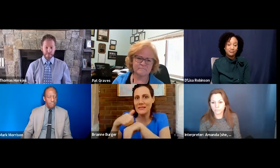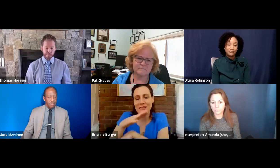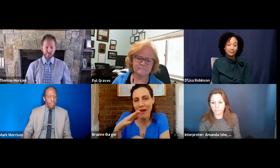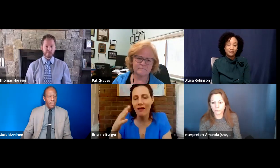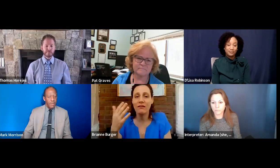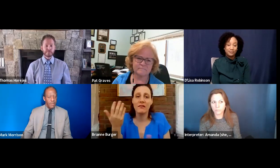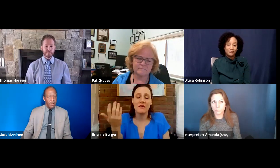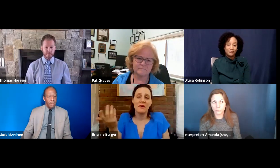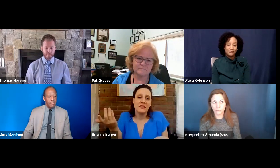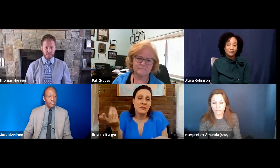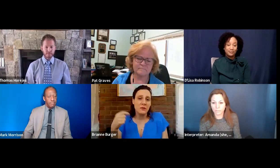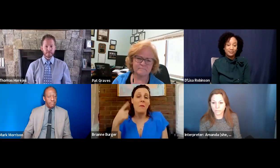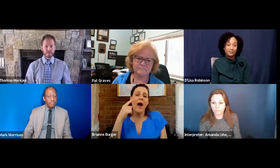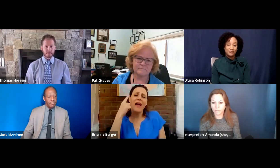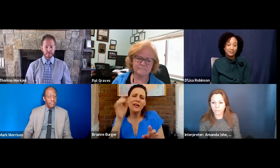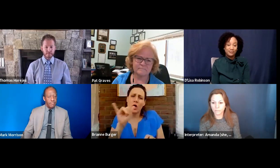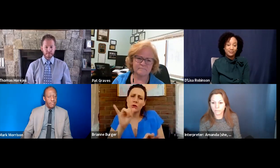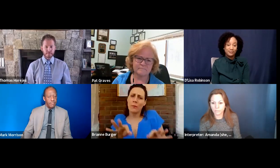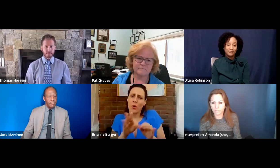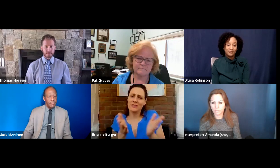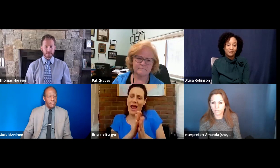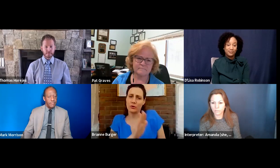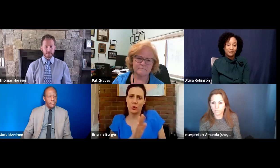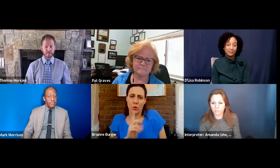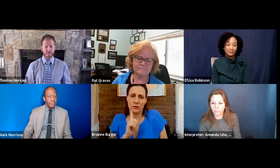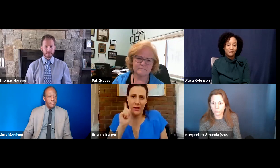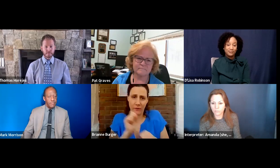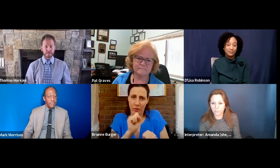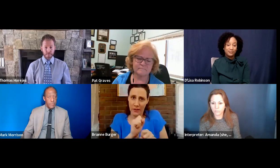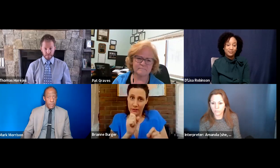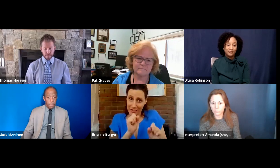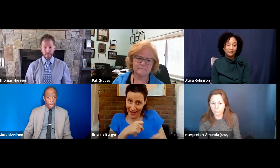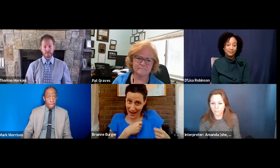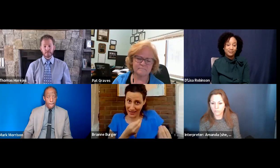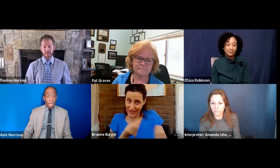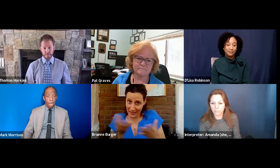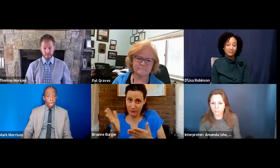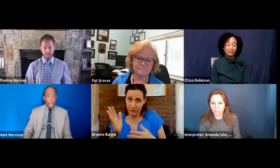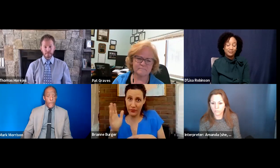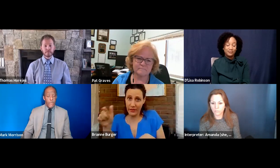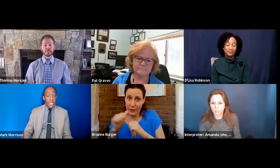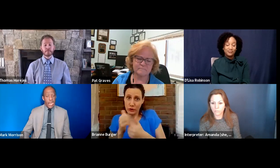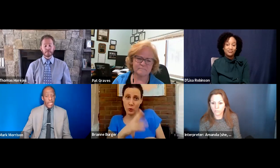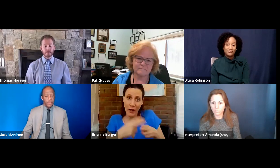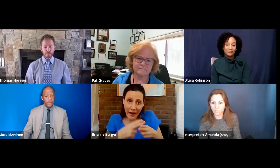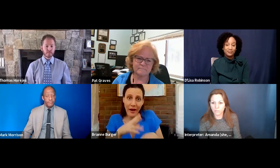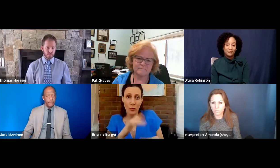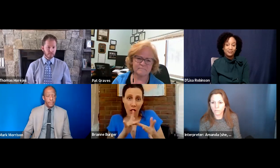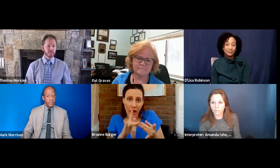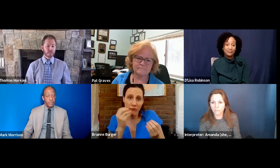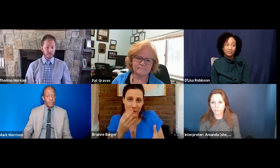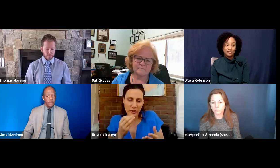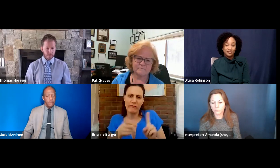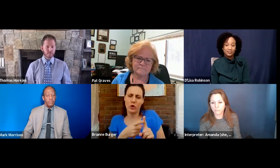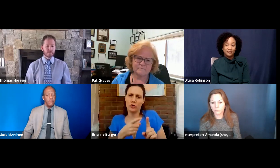to have that direct connection with the interpreter. But I think it's also important to ask your deaf employees before sharing that